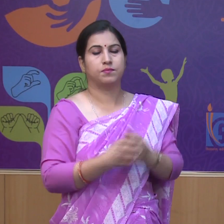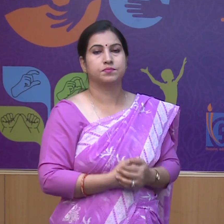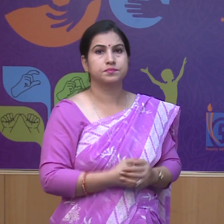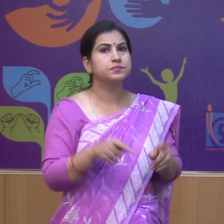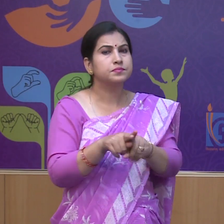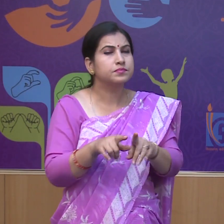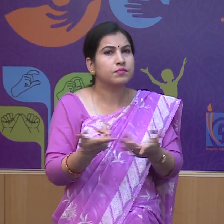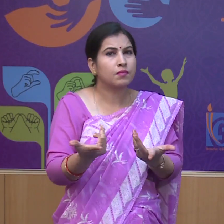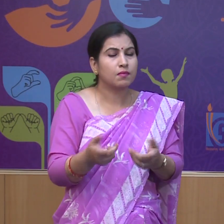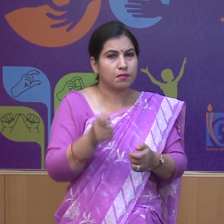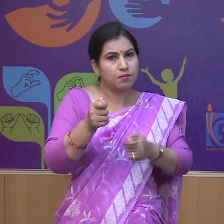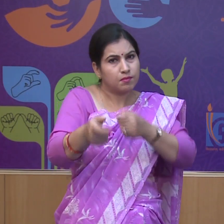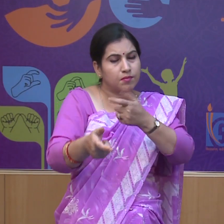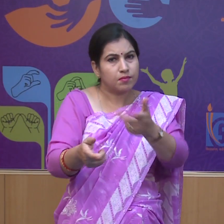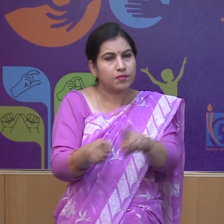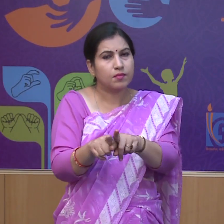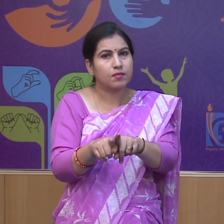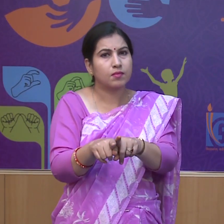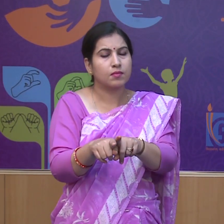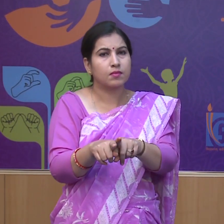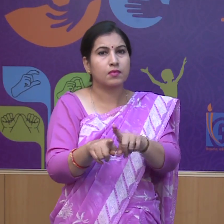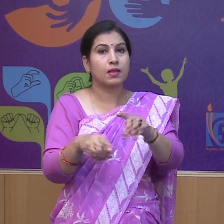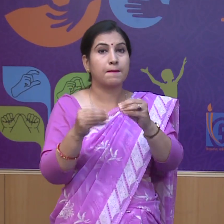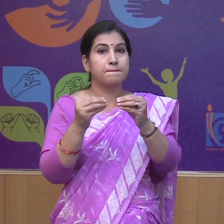as a pensioner of the British.